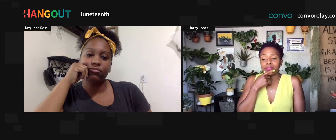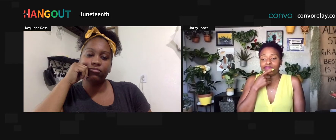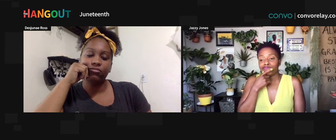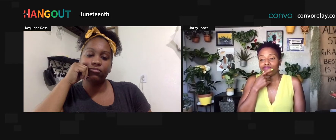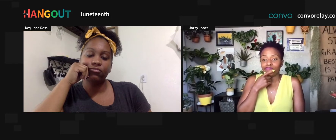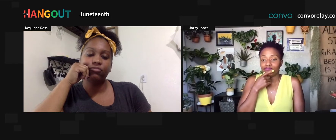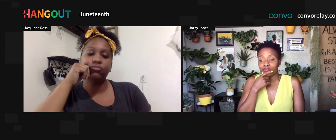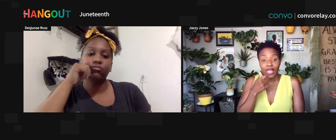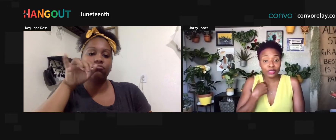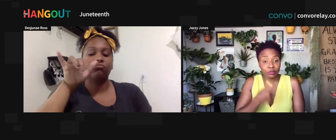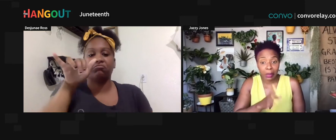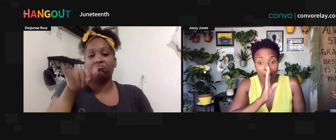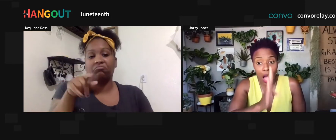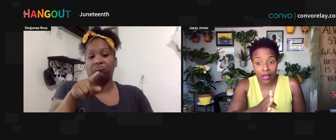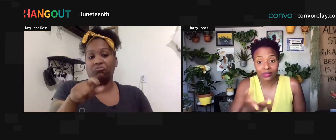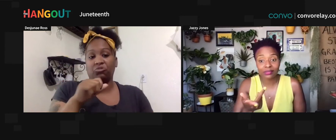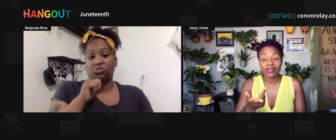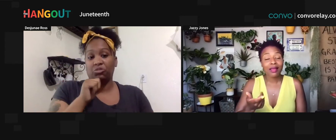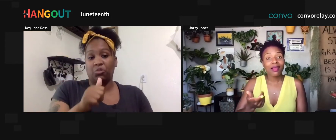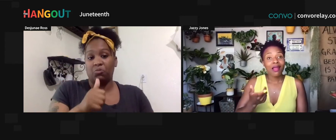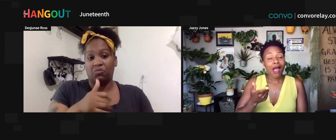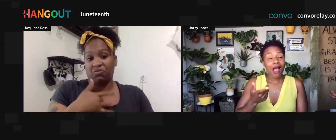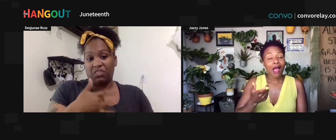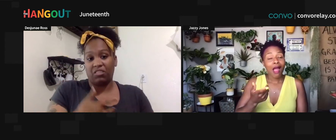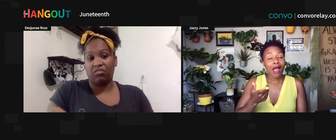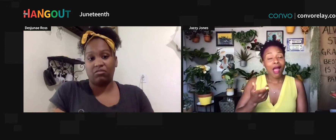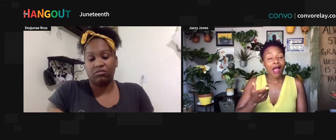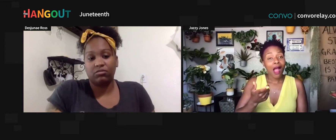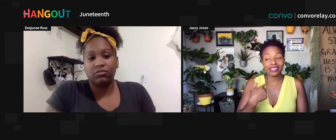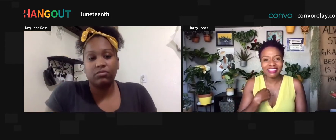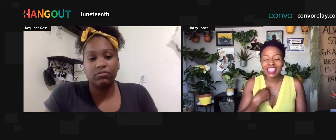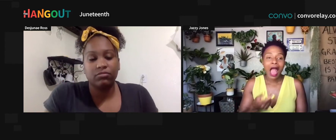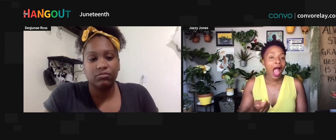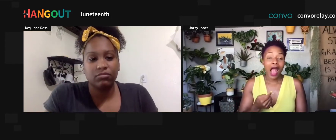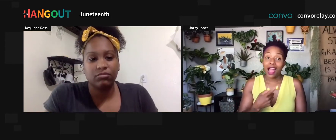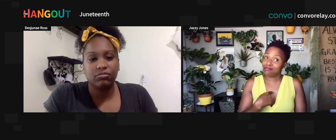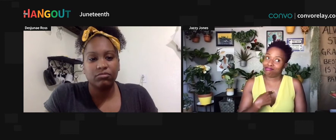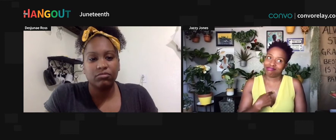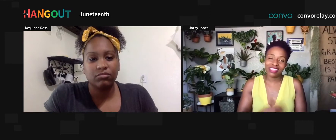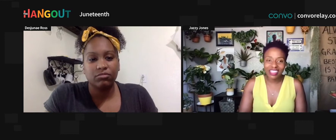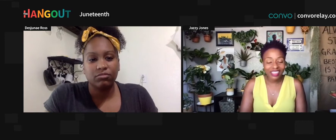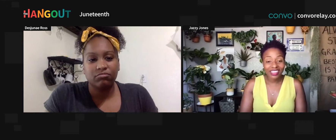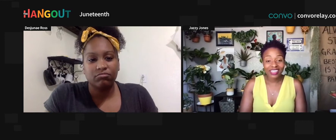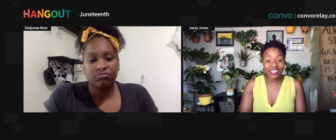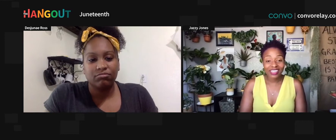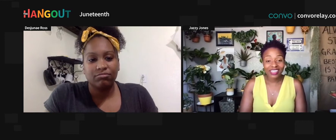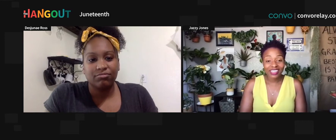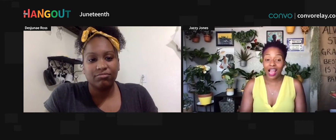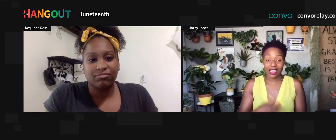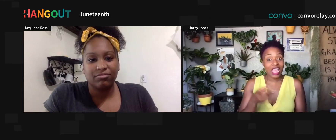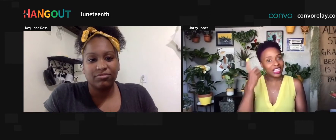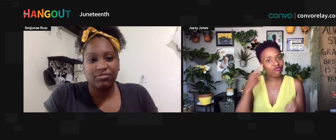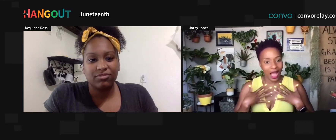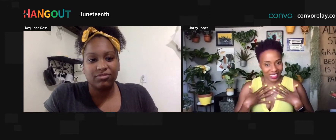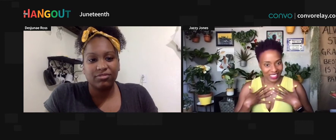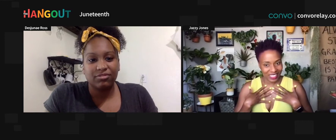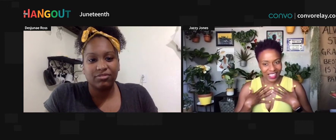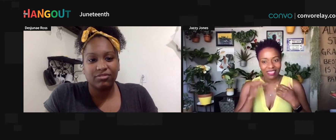that Juneteenth is a federal holiday, but I pause. I'll be candid with you. I don't